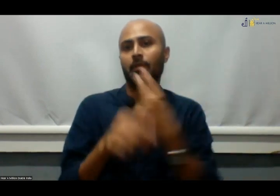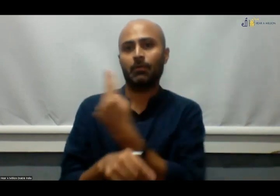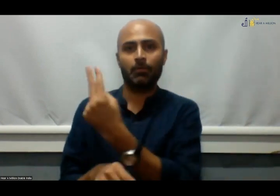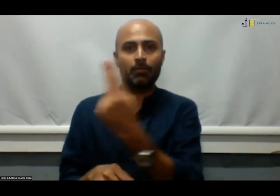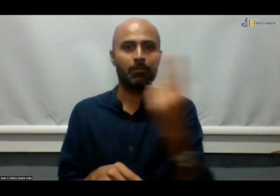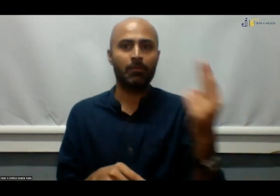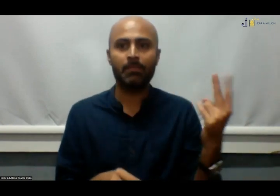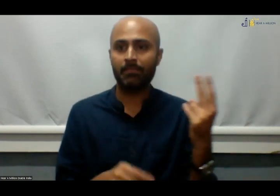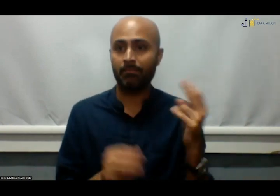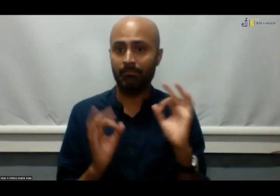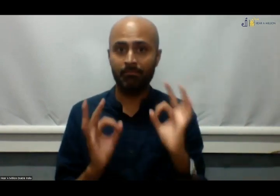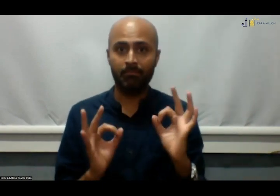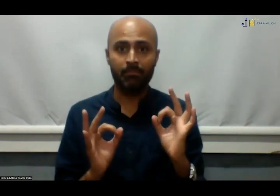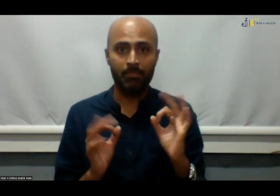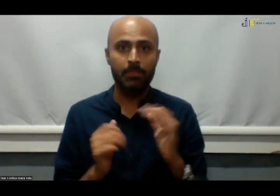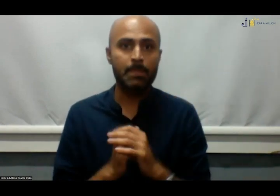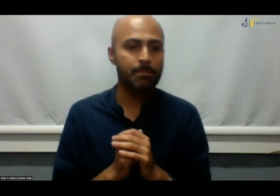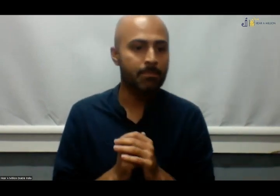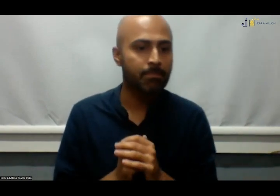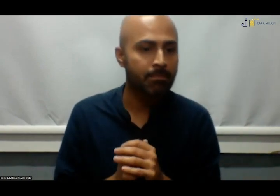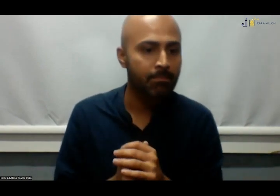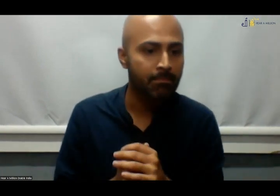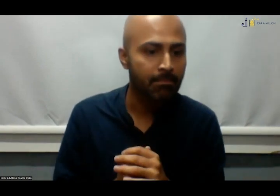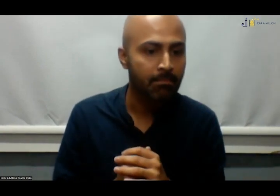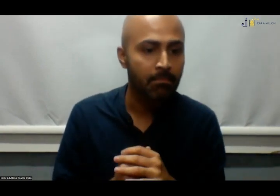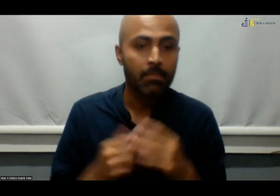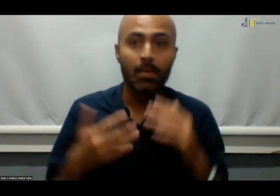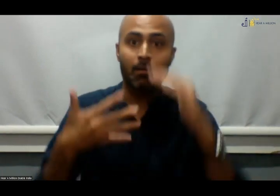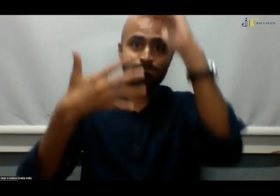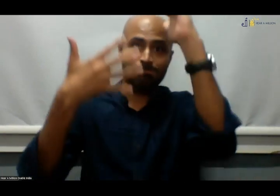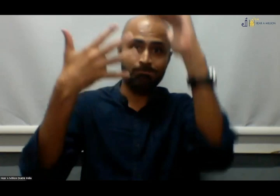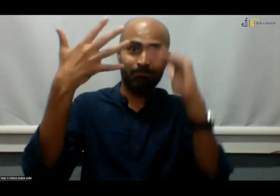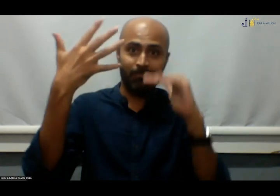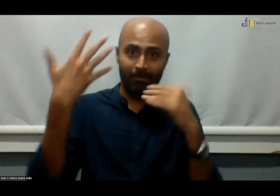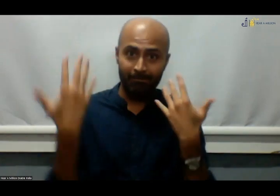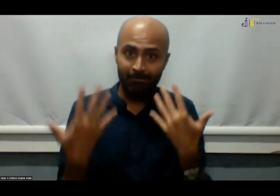be sharing their names. They will be taking 2 minutes each.